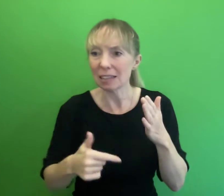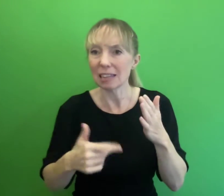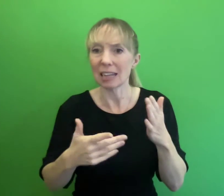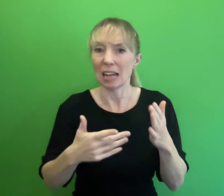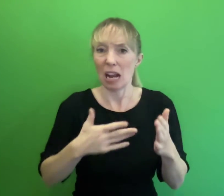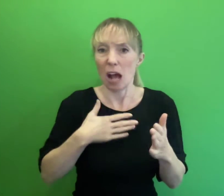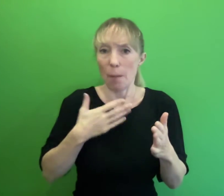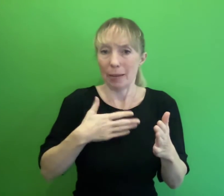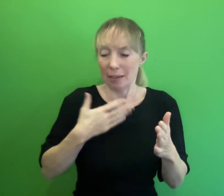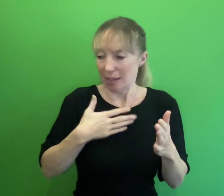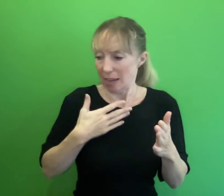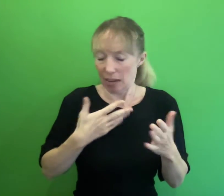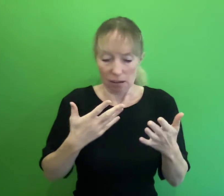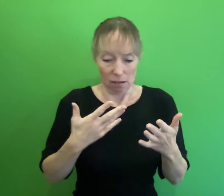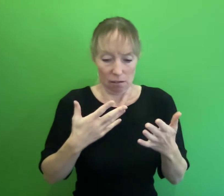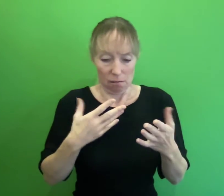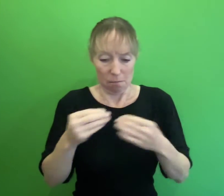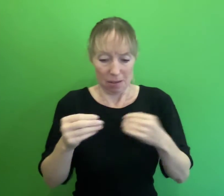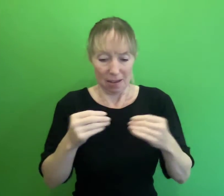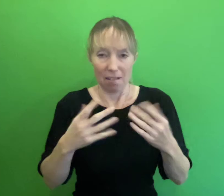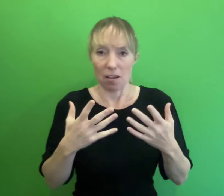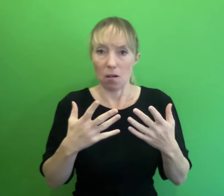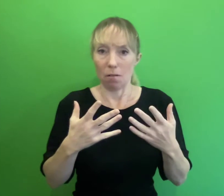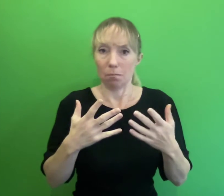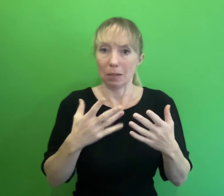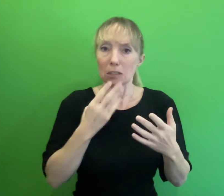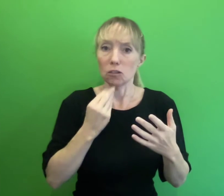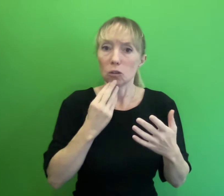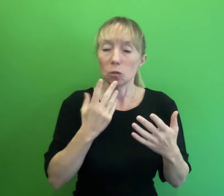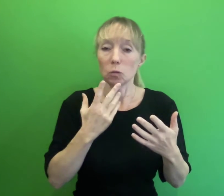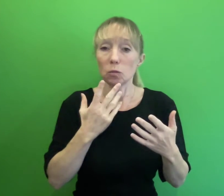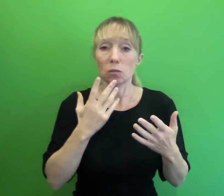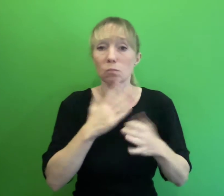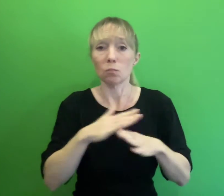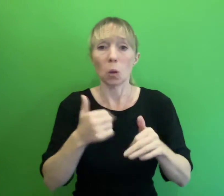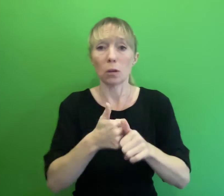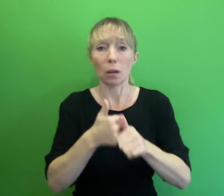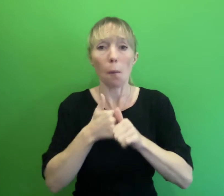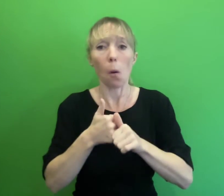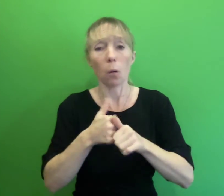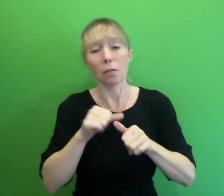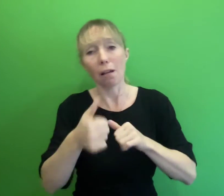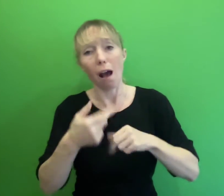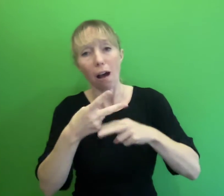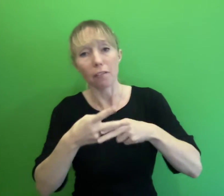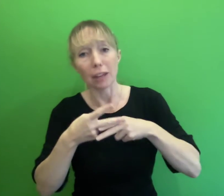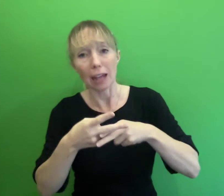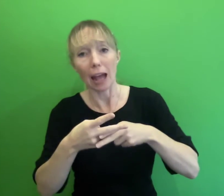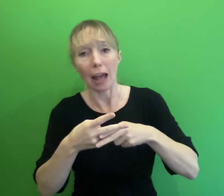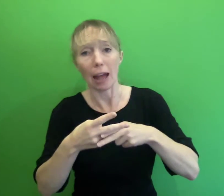being addressed. There was a lack of support and aftercare, which was challenging for participants.